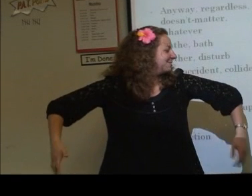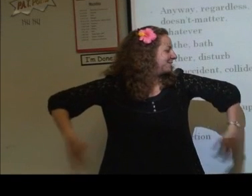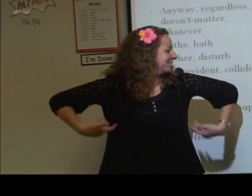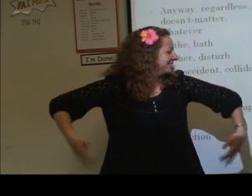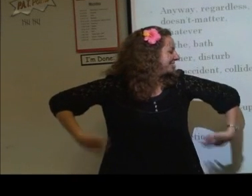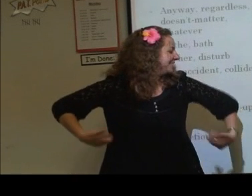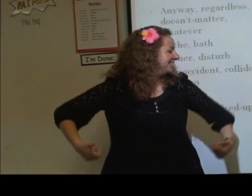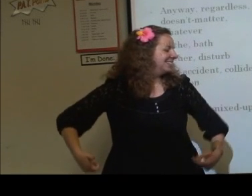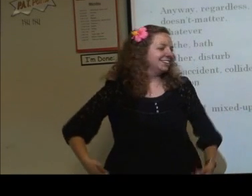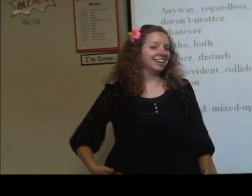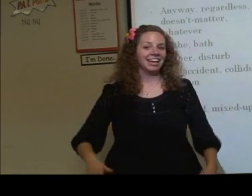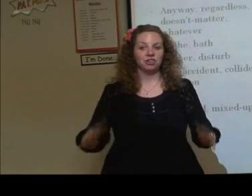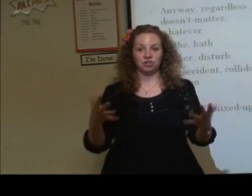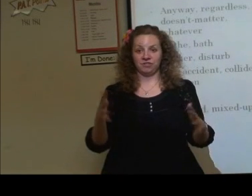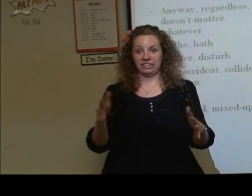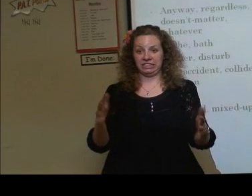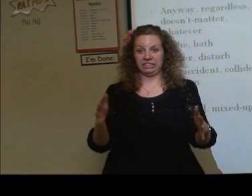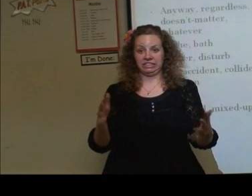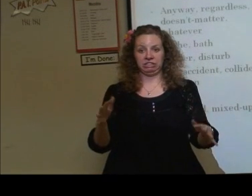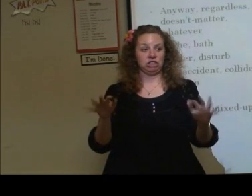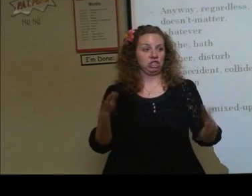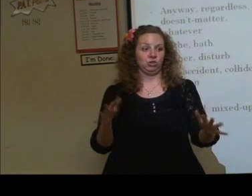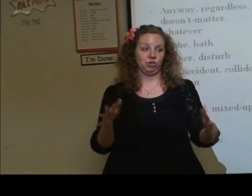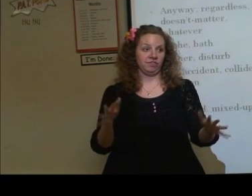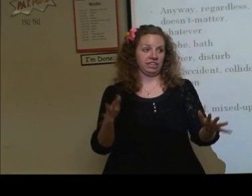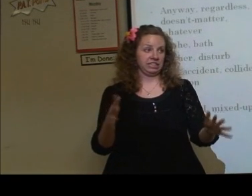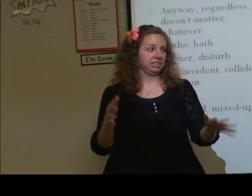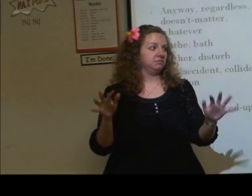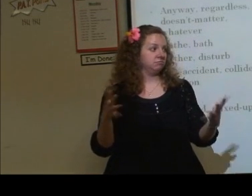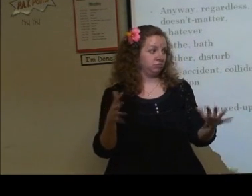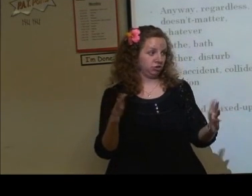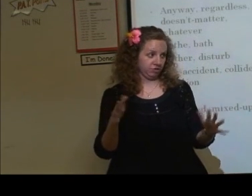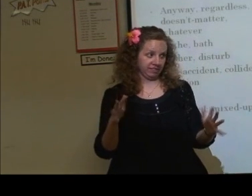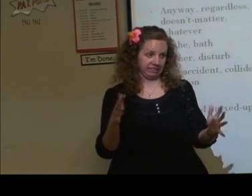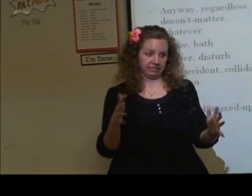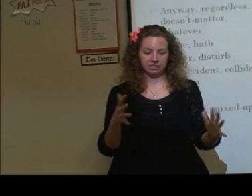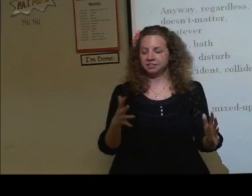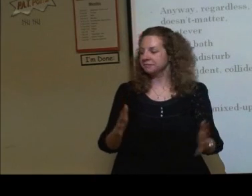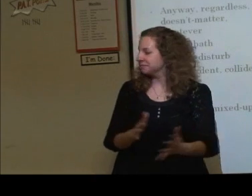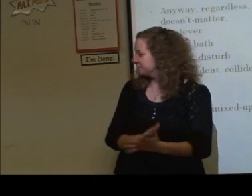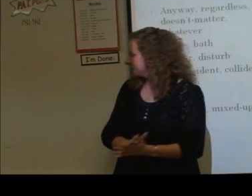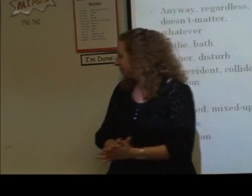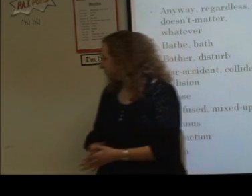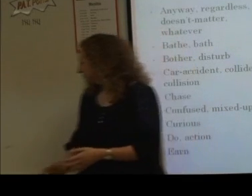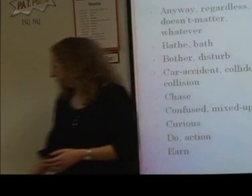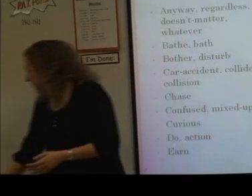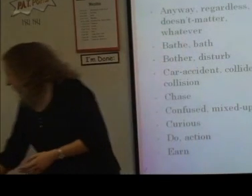Fun one. Nervous. Nervous. Nervous.